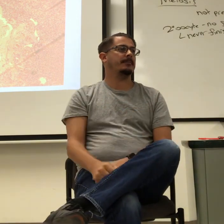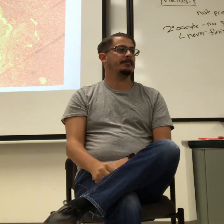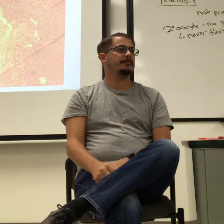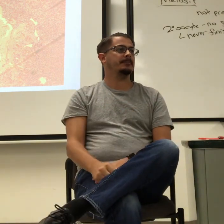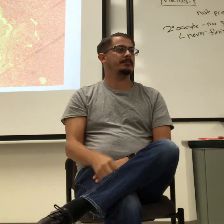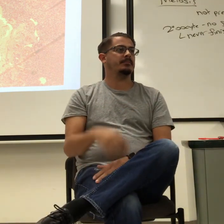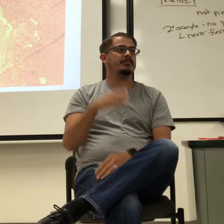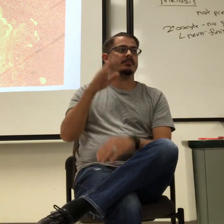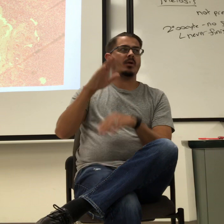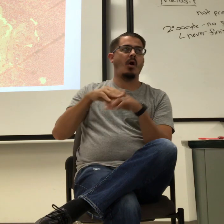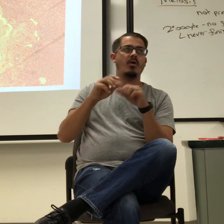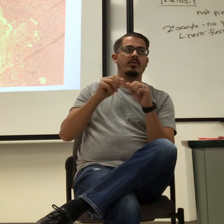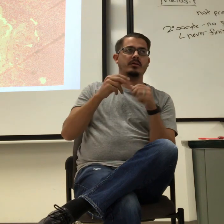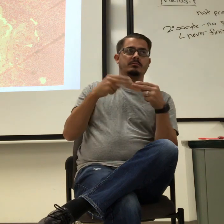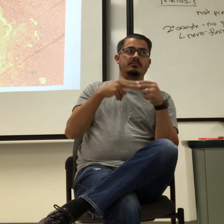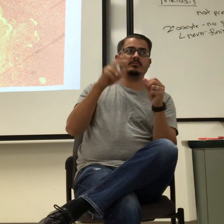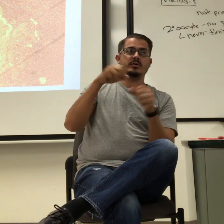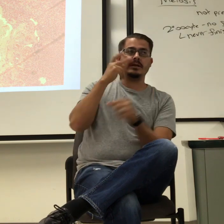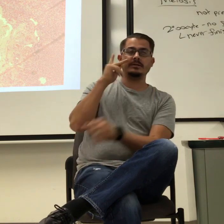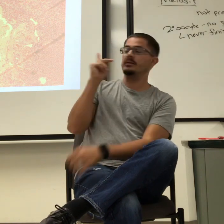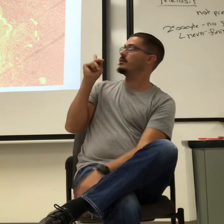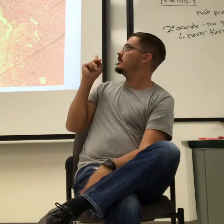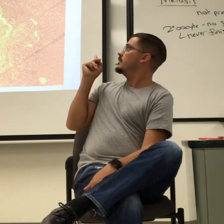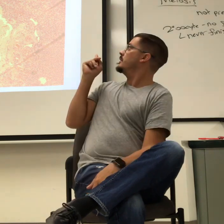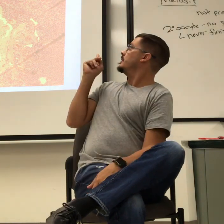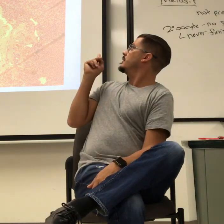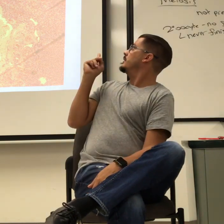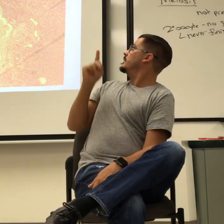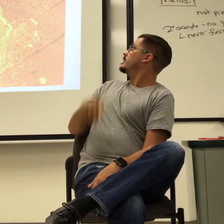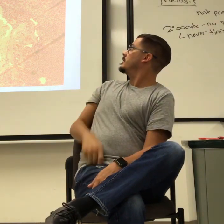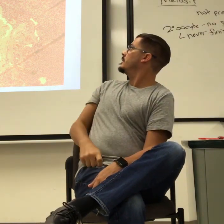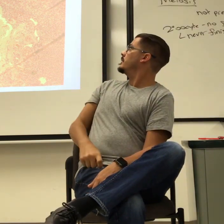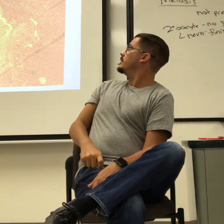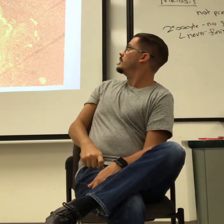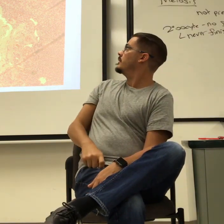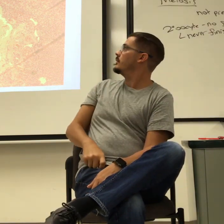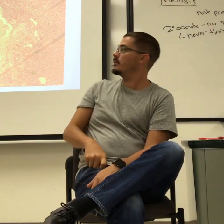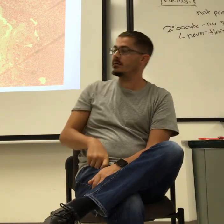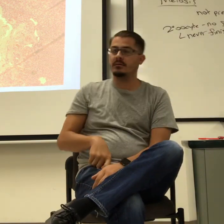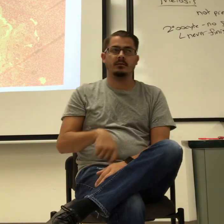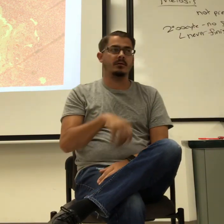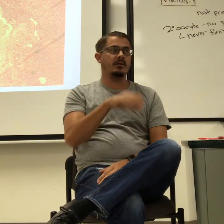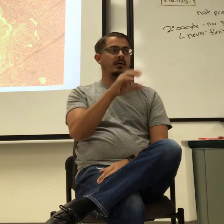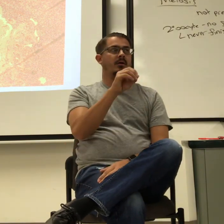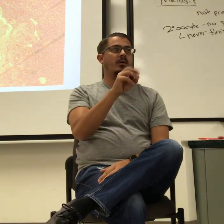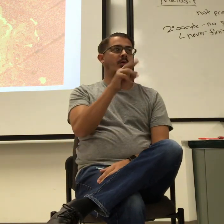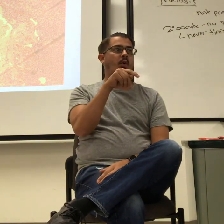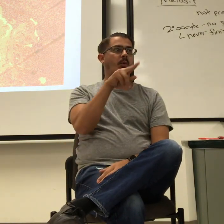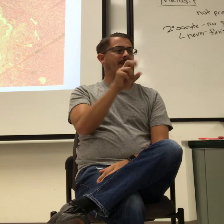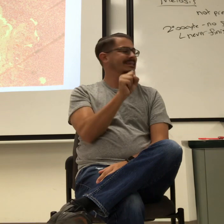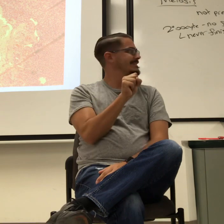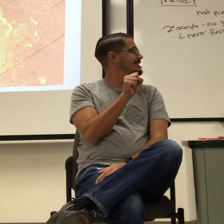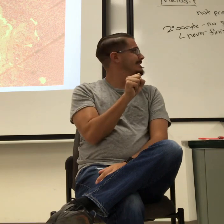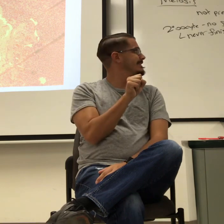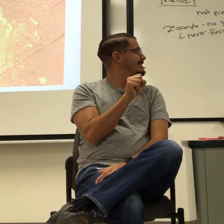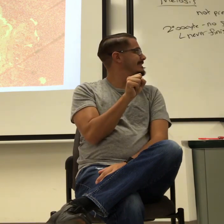shown there on the slide. And we call it, of course we call it something, white scar or corpus albicans.